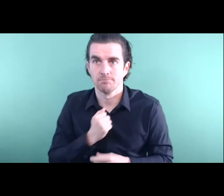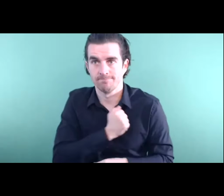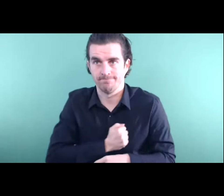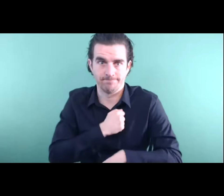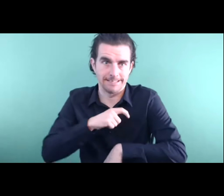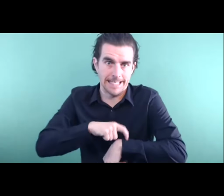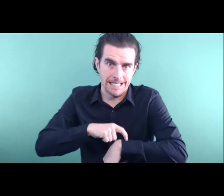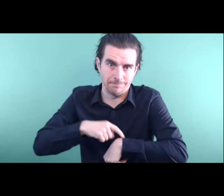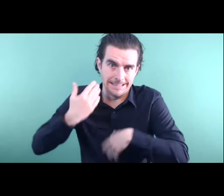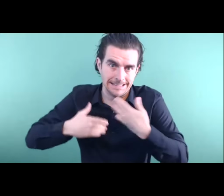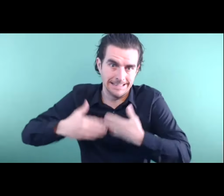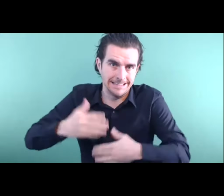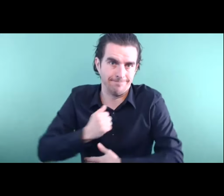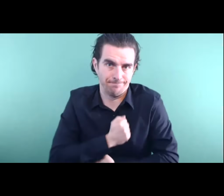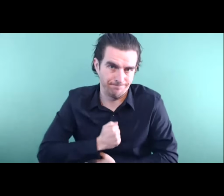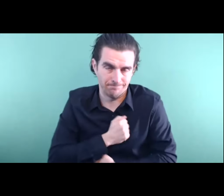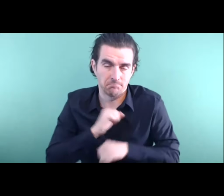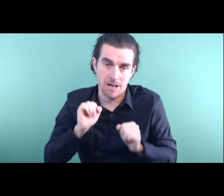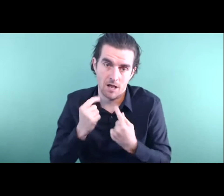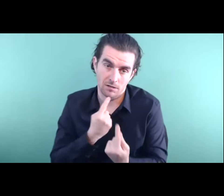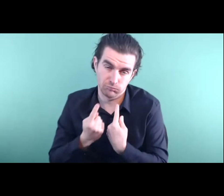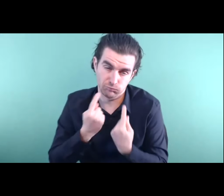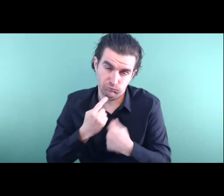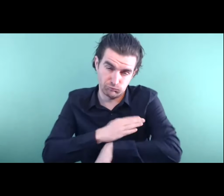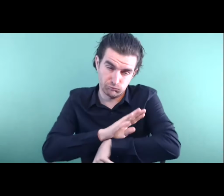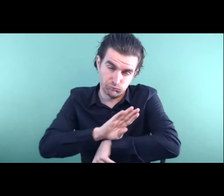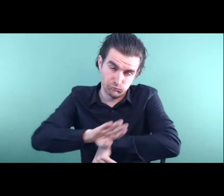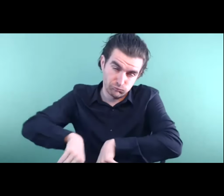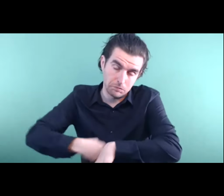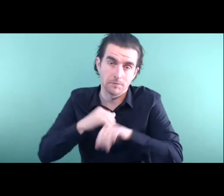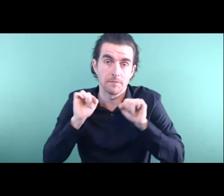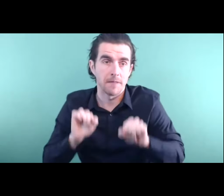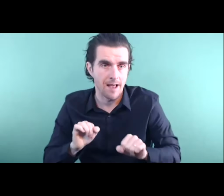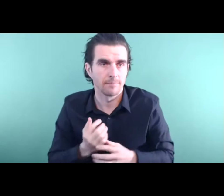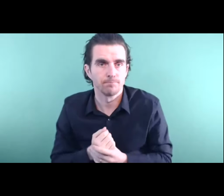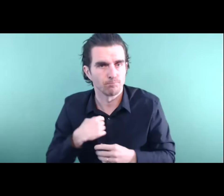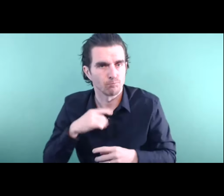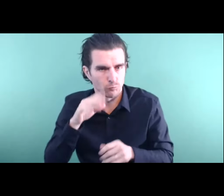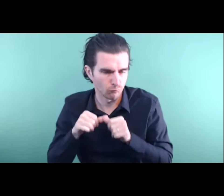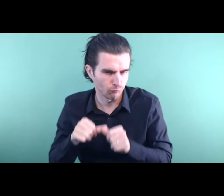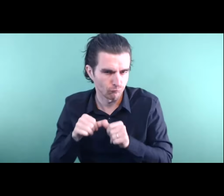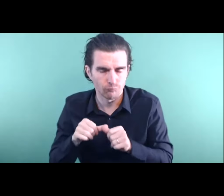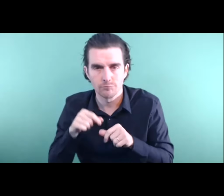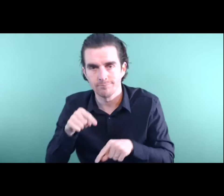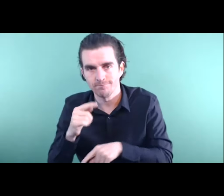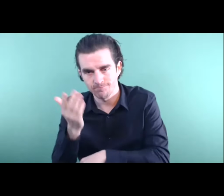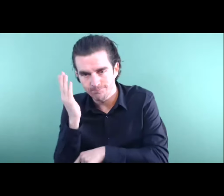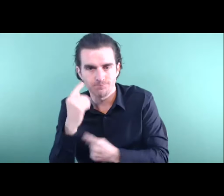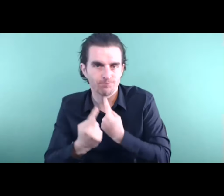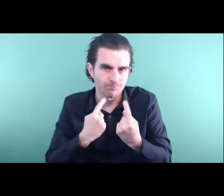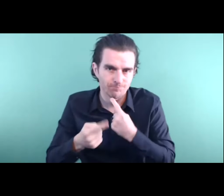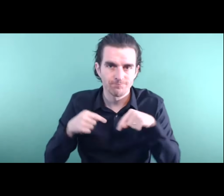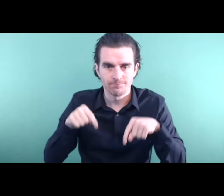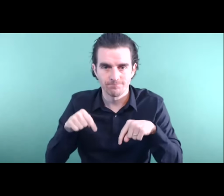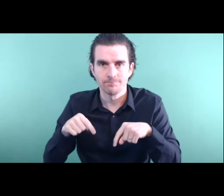be continuing our own training within the network and with our trainees in a closed session later today and talking about their